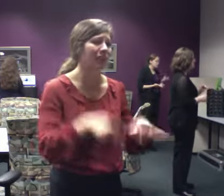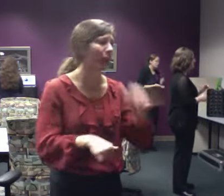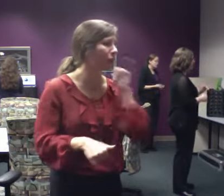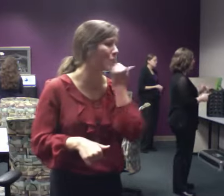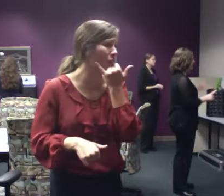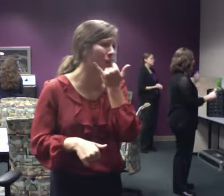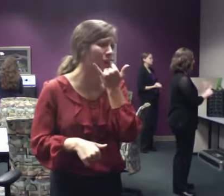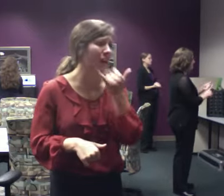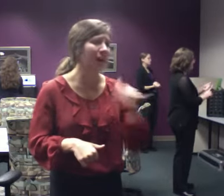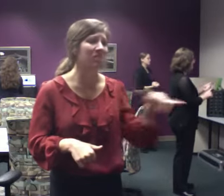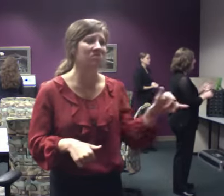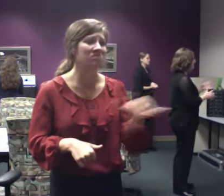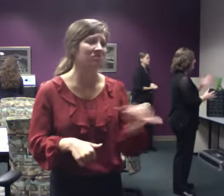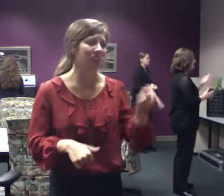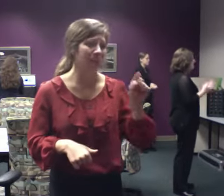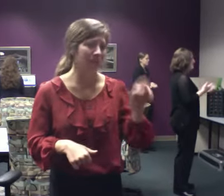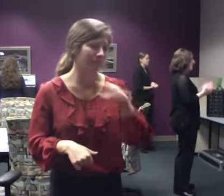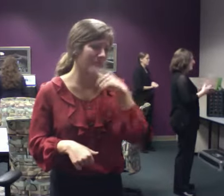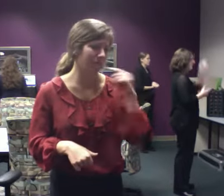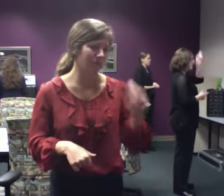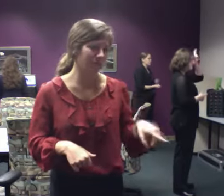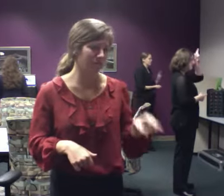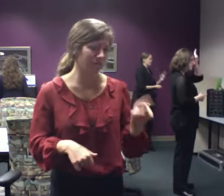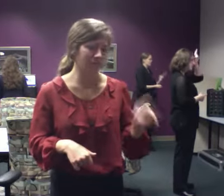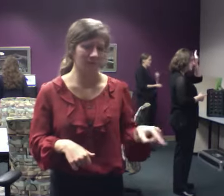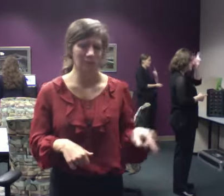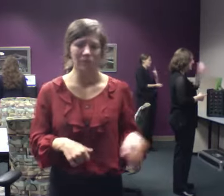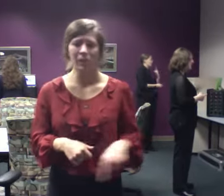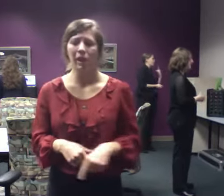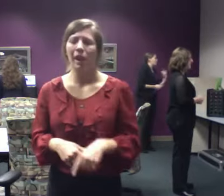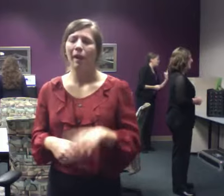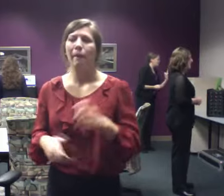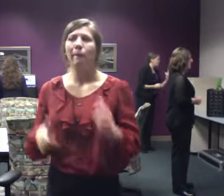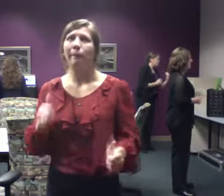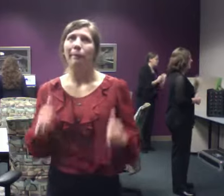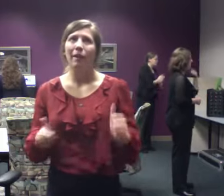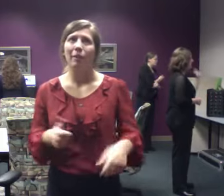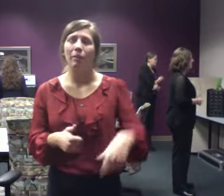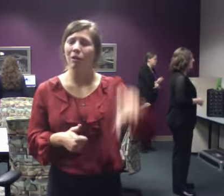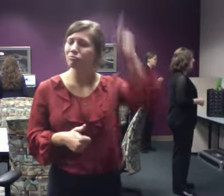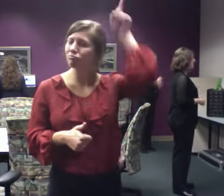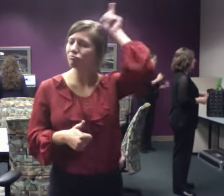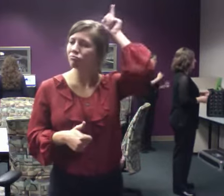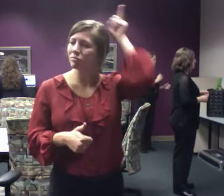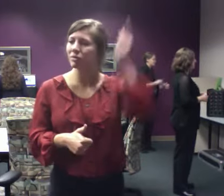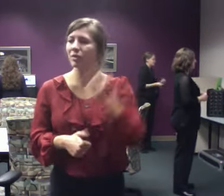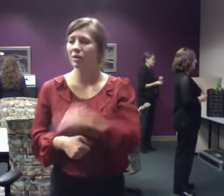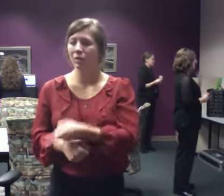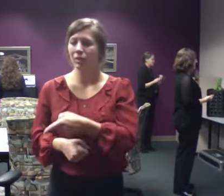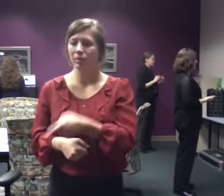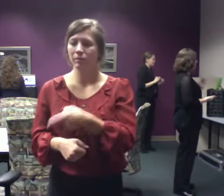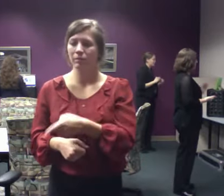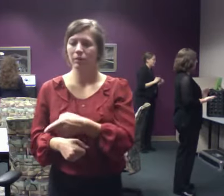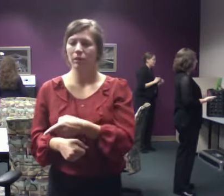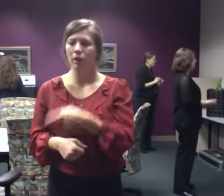of penetration of the Wehrmacht. I mean, they got to Leningrad, they got within 15 kilometers of Moscow. In the south